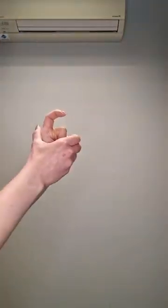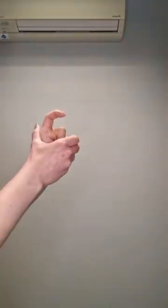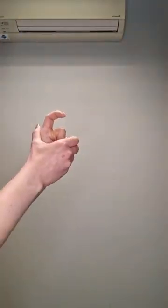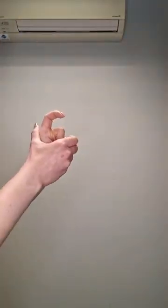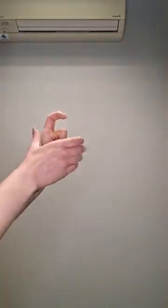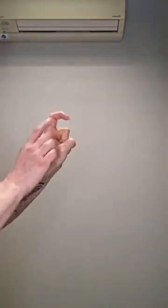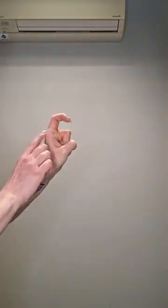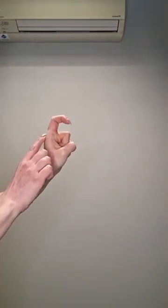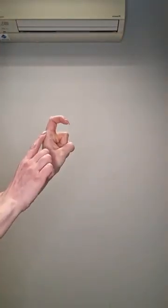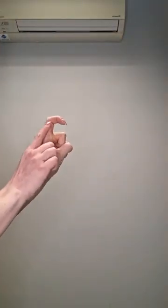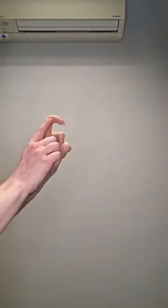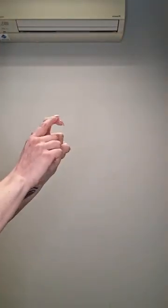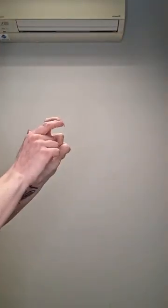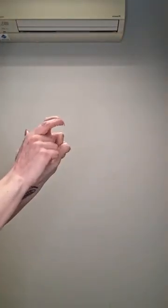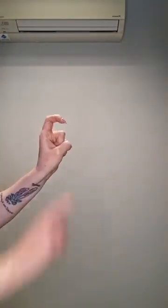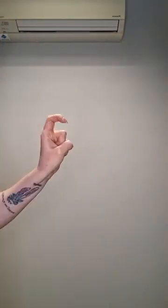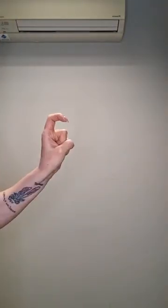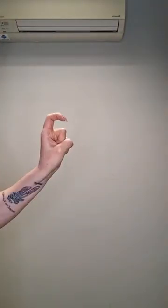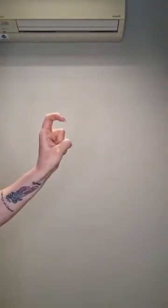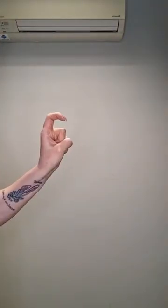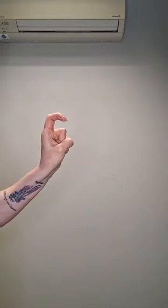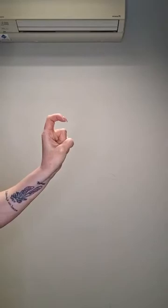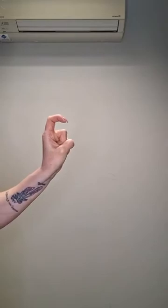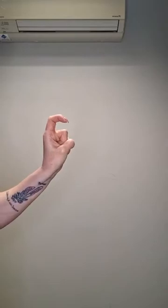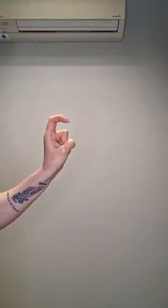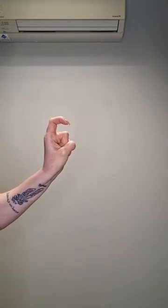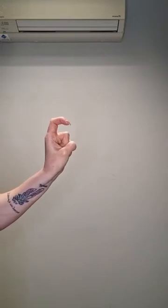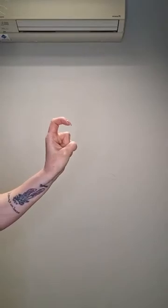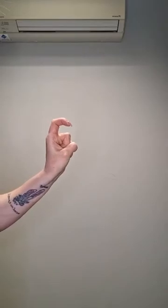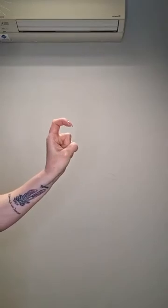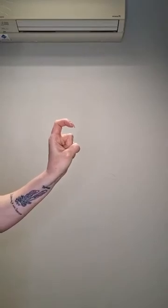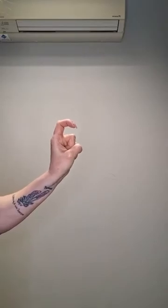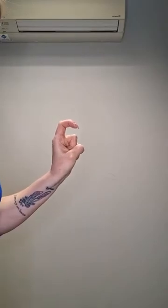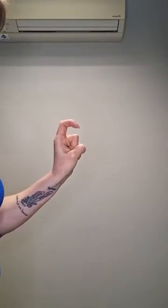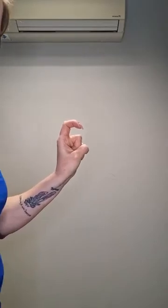this is tucked away, but it's just hooked over like this for an R hand.